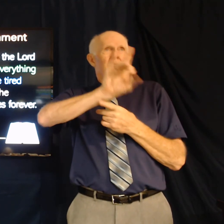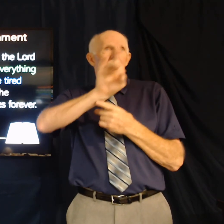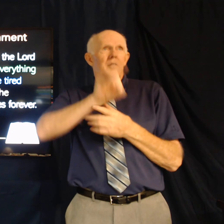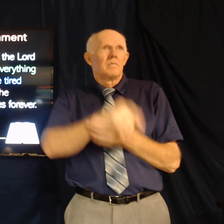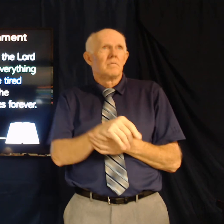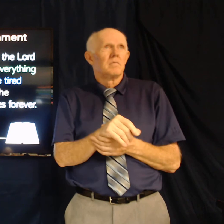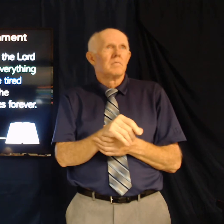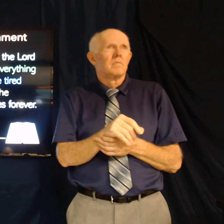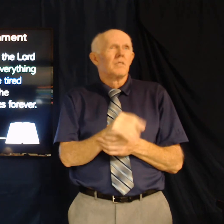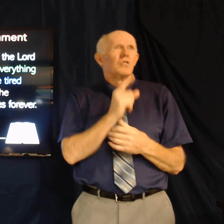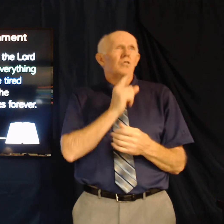Isaiah 40:28.